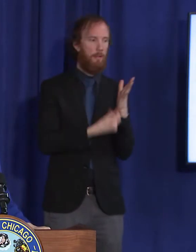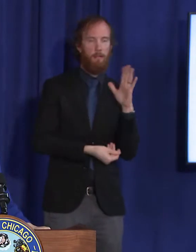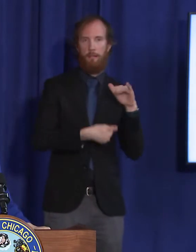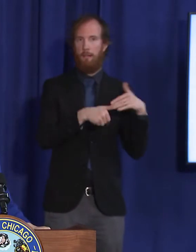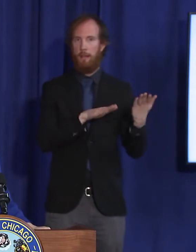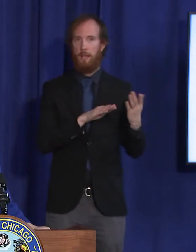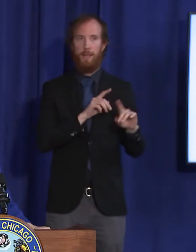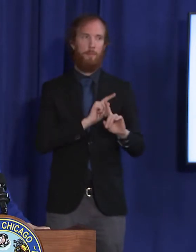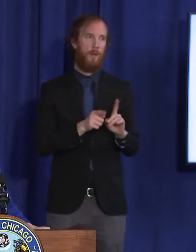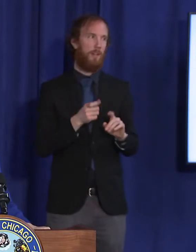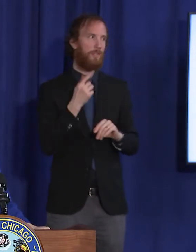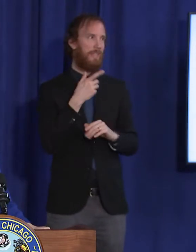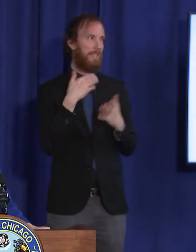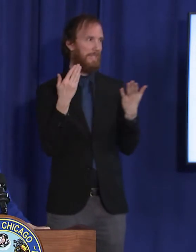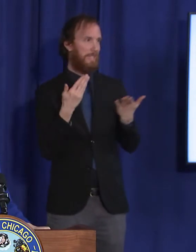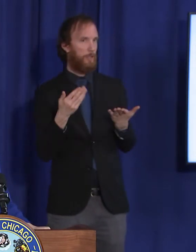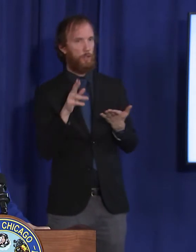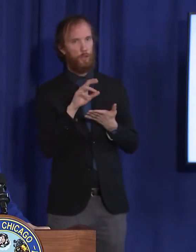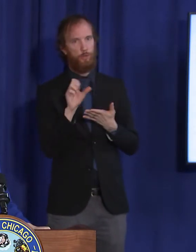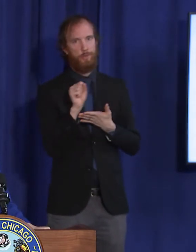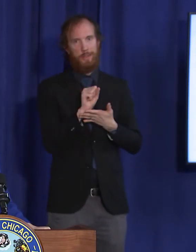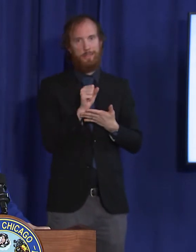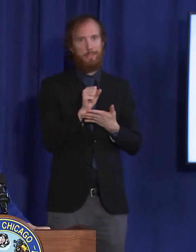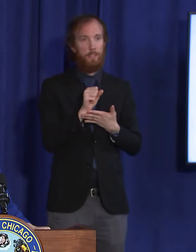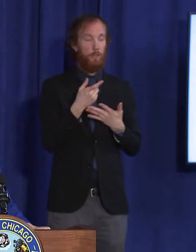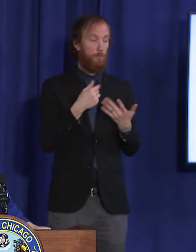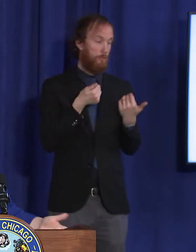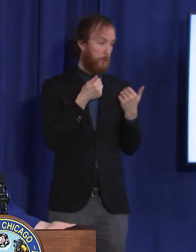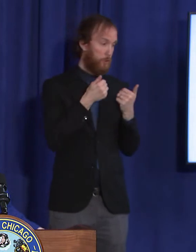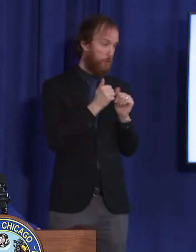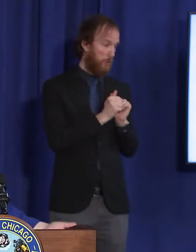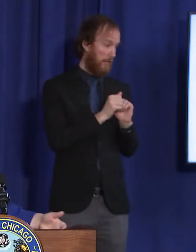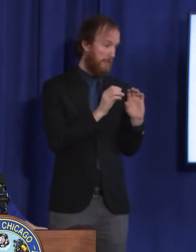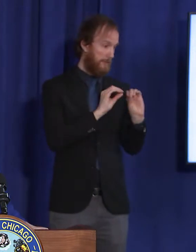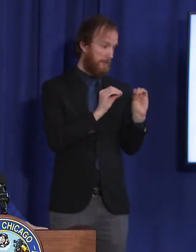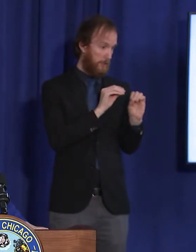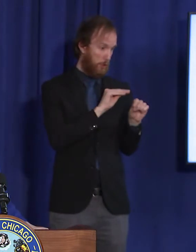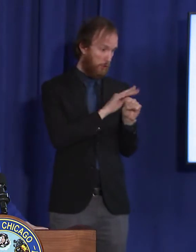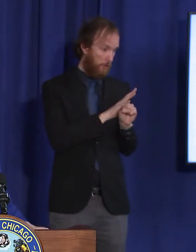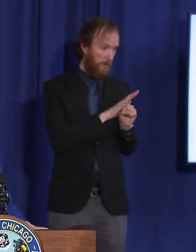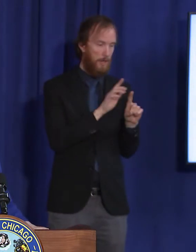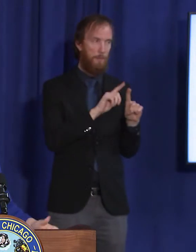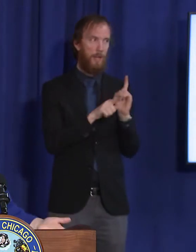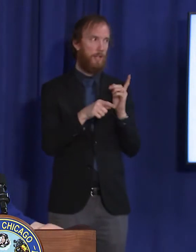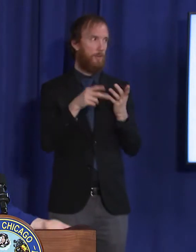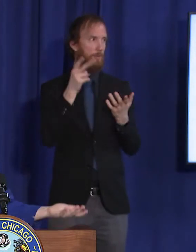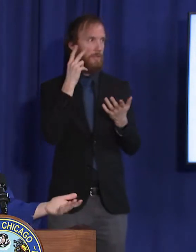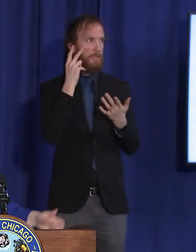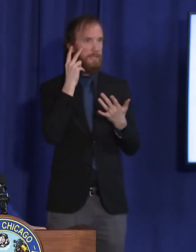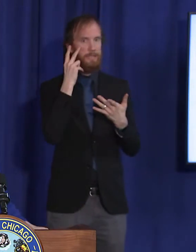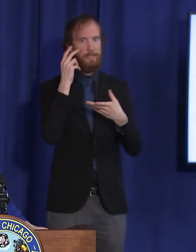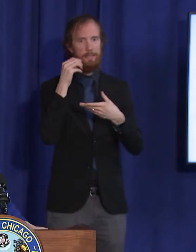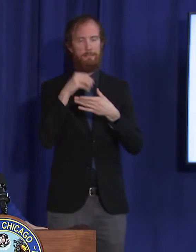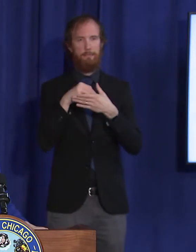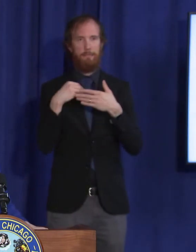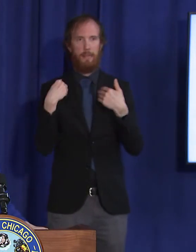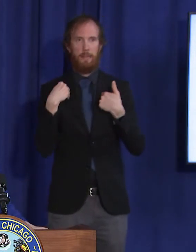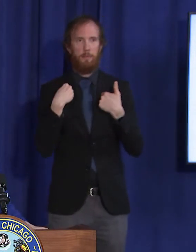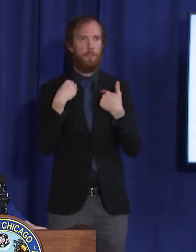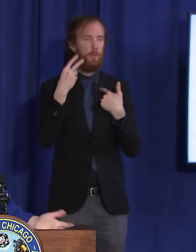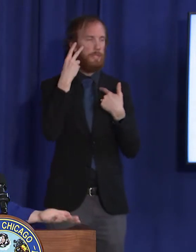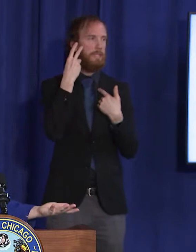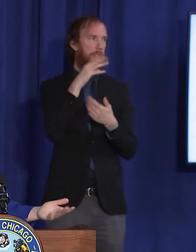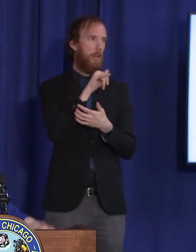for zero COVID here since probably very early on. I think once we saw there were animal reservoirs, and then especially with the